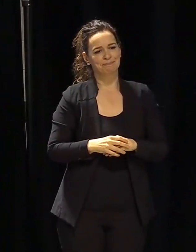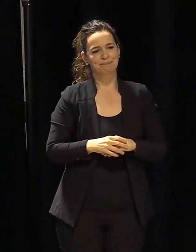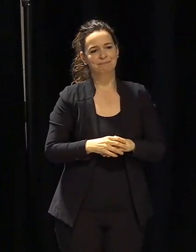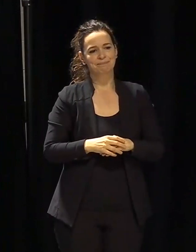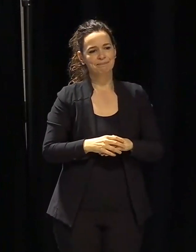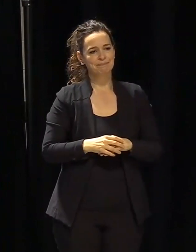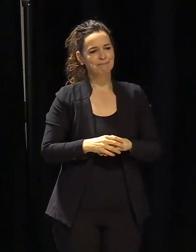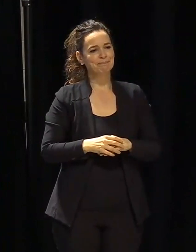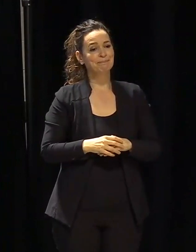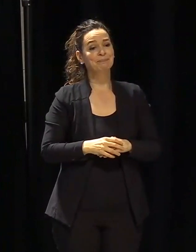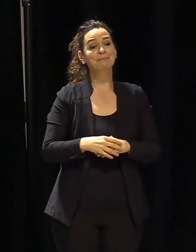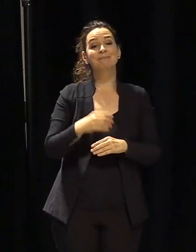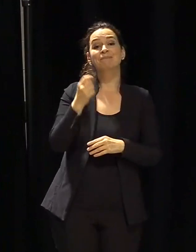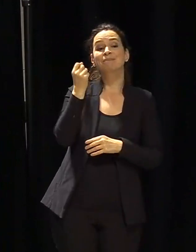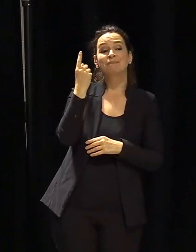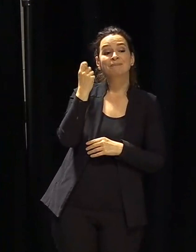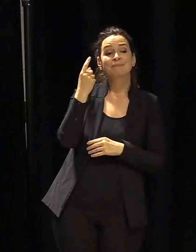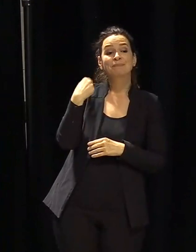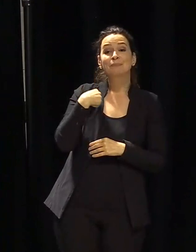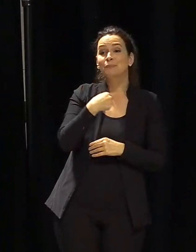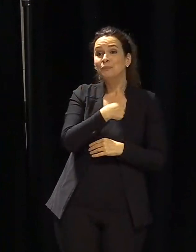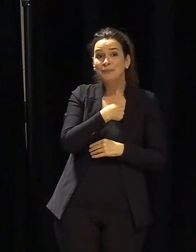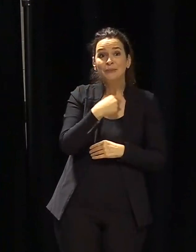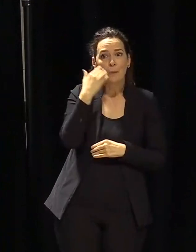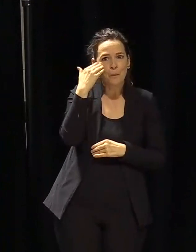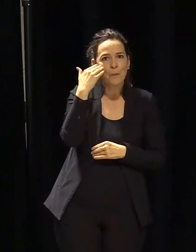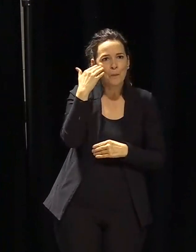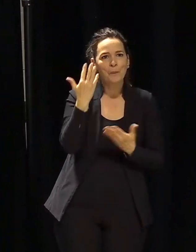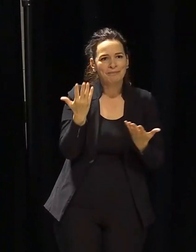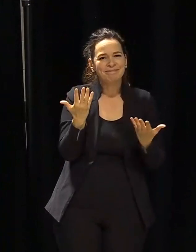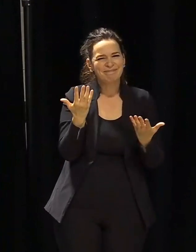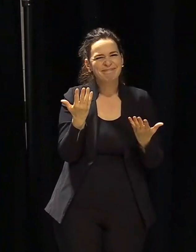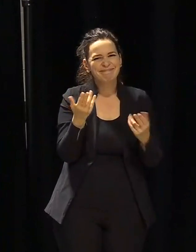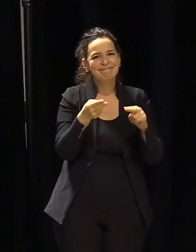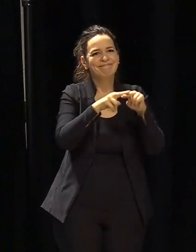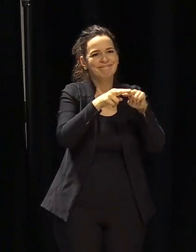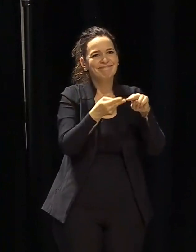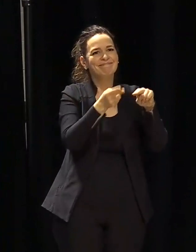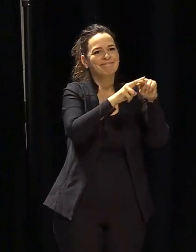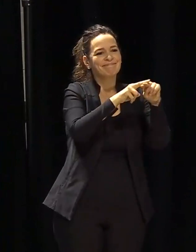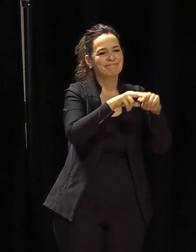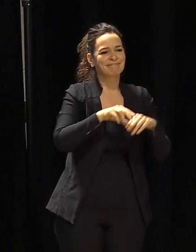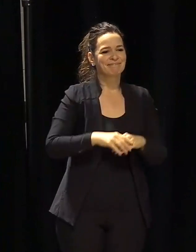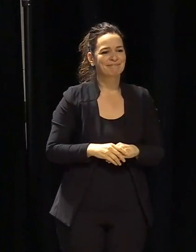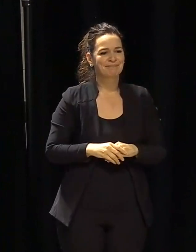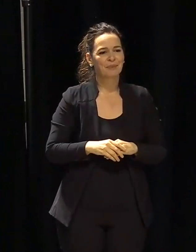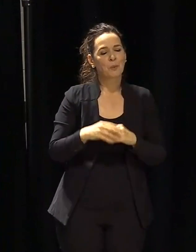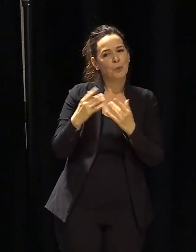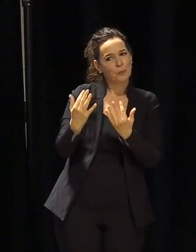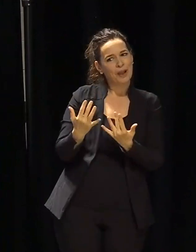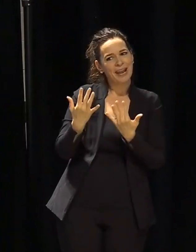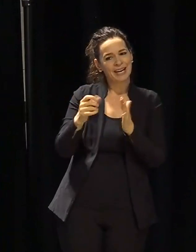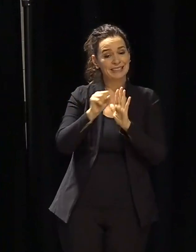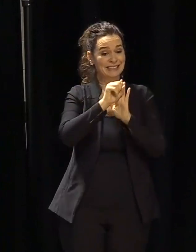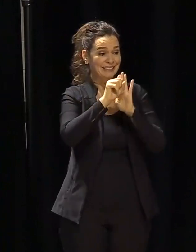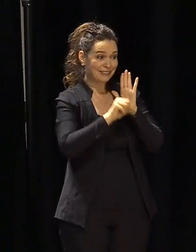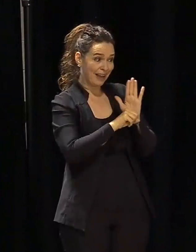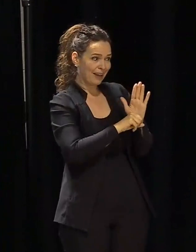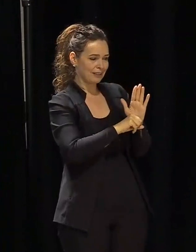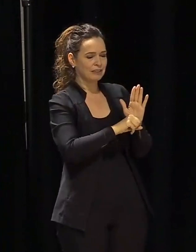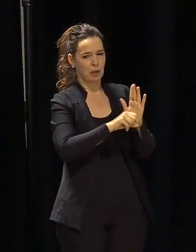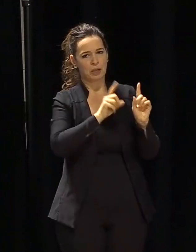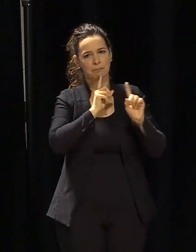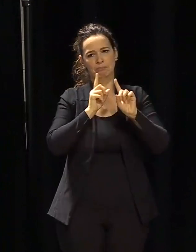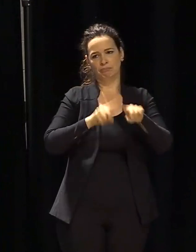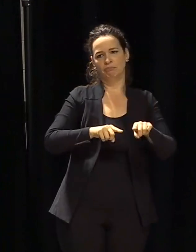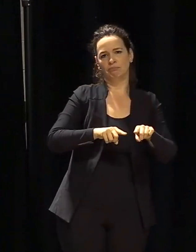working on some solutions with the state on this, and it's difficult because these solutions often involve